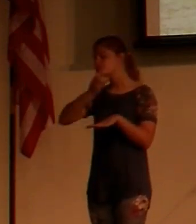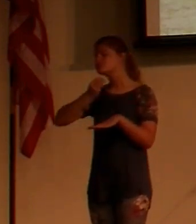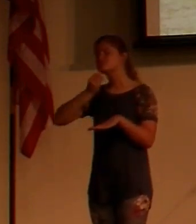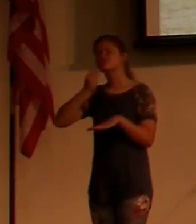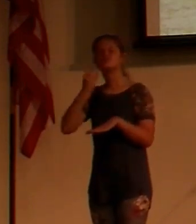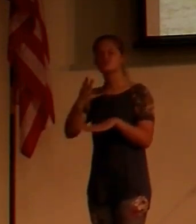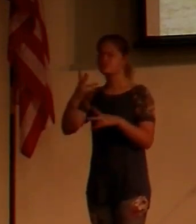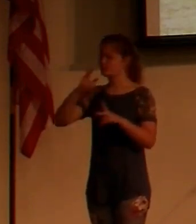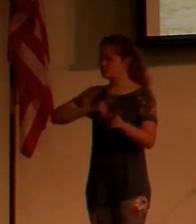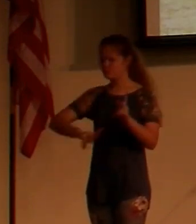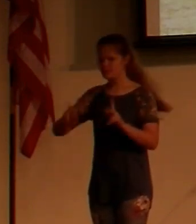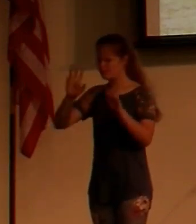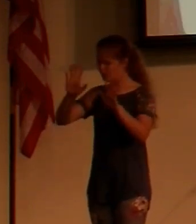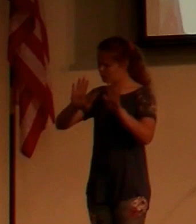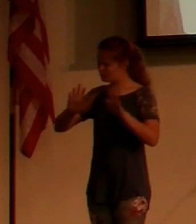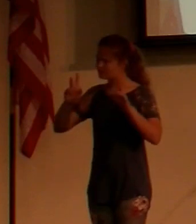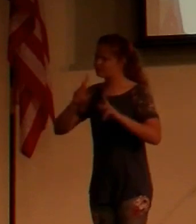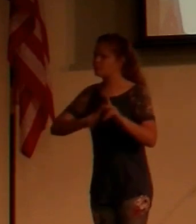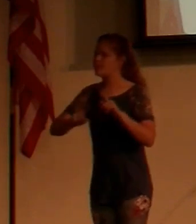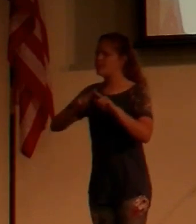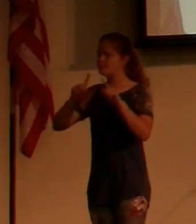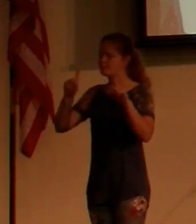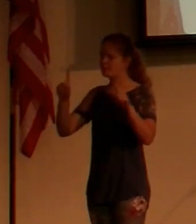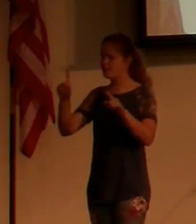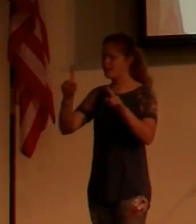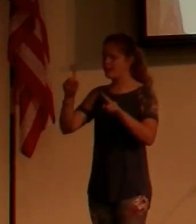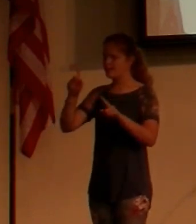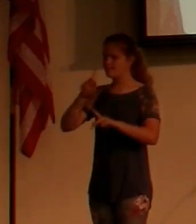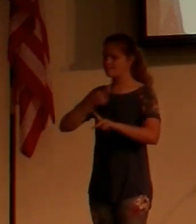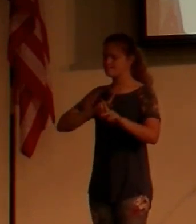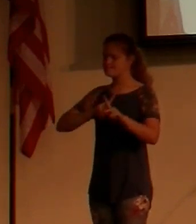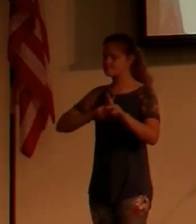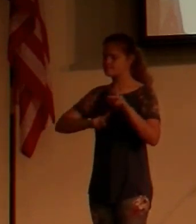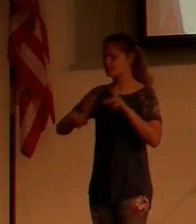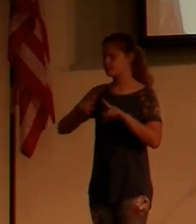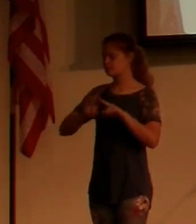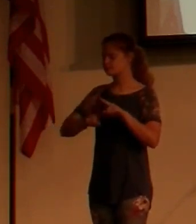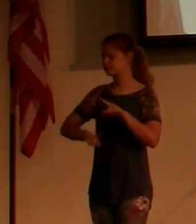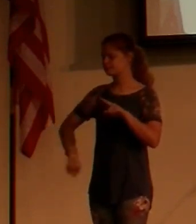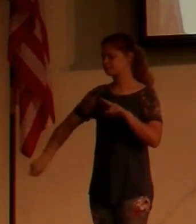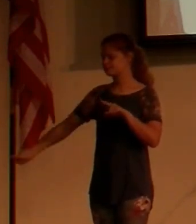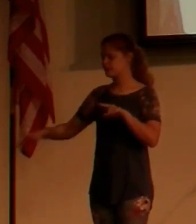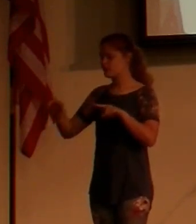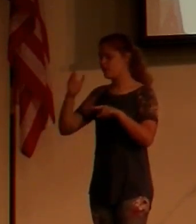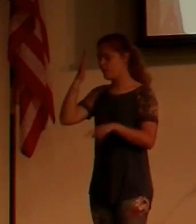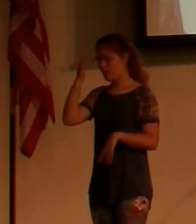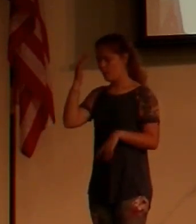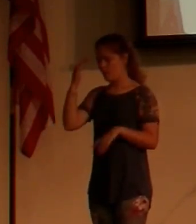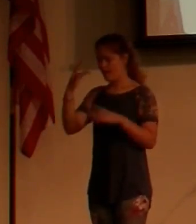most wonderful people. But they're losing some members because, again, there's some leadership issues and